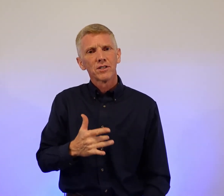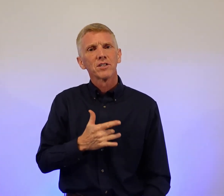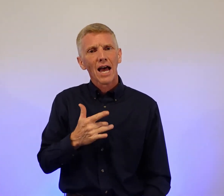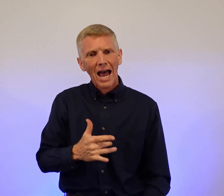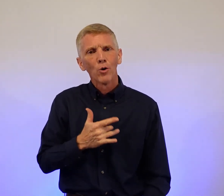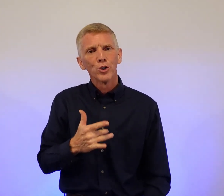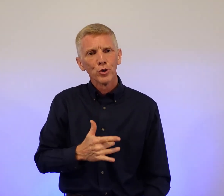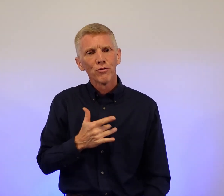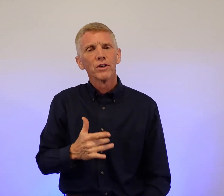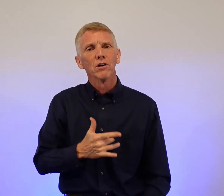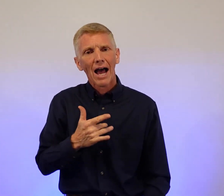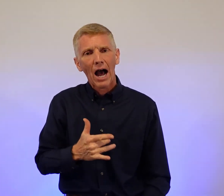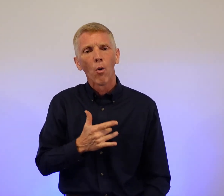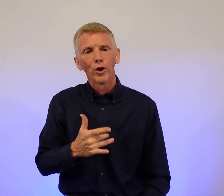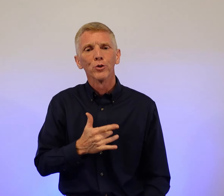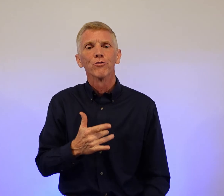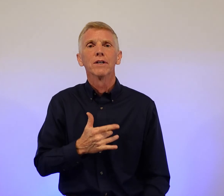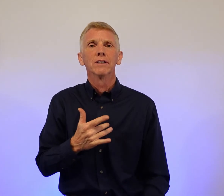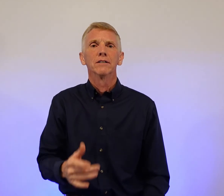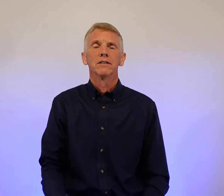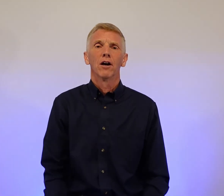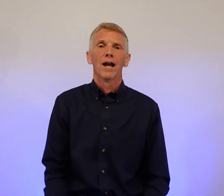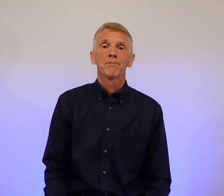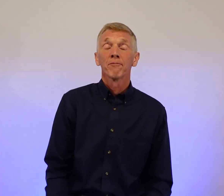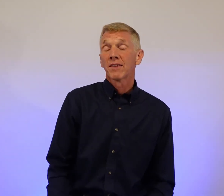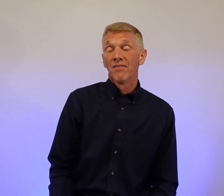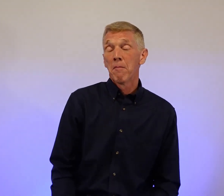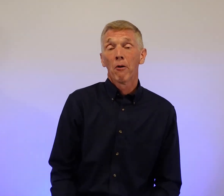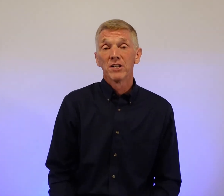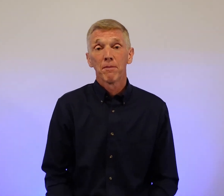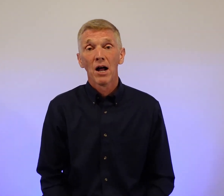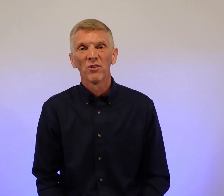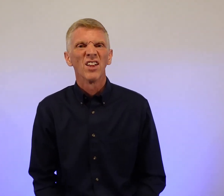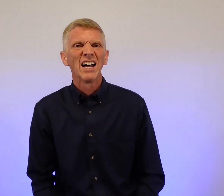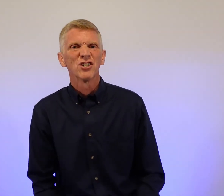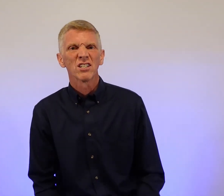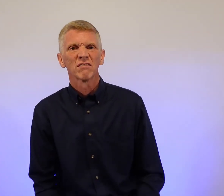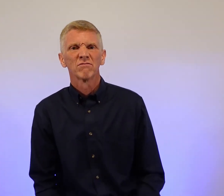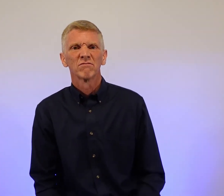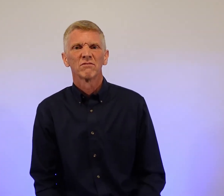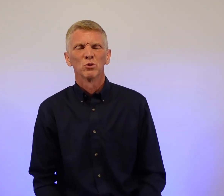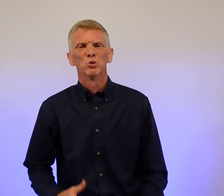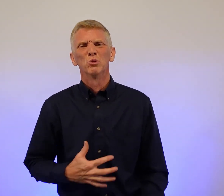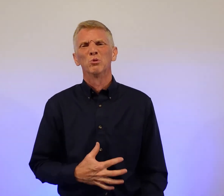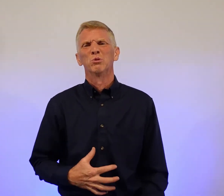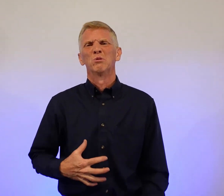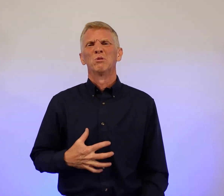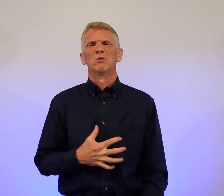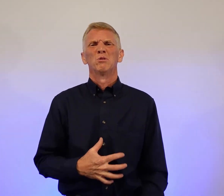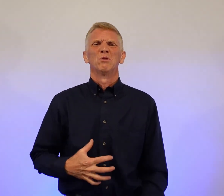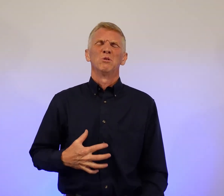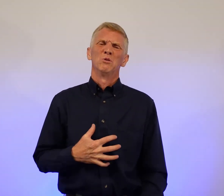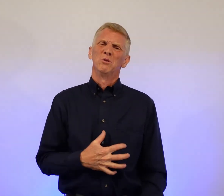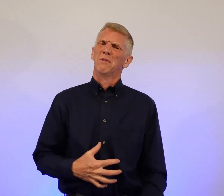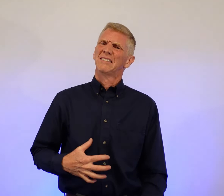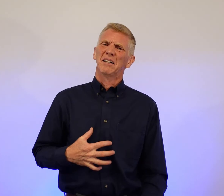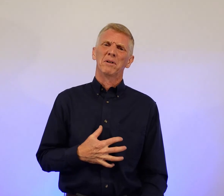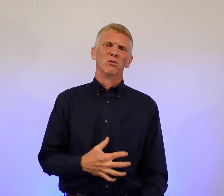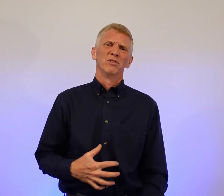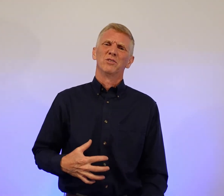is how do you feel? How are you feeling? Right? They might respond with nauseous. Ooh, my stomach don't feel so